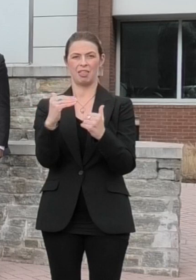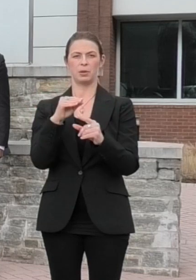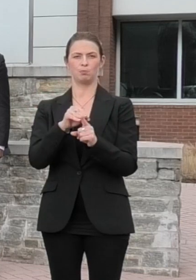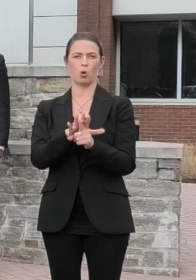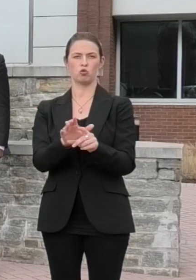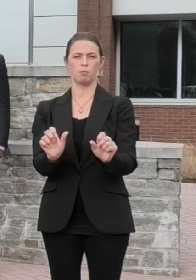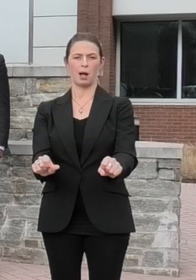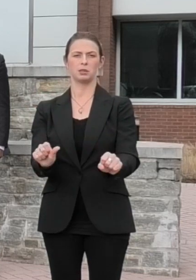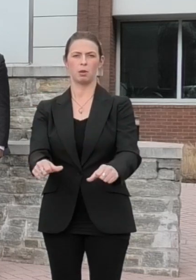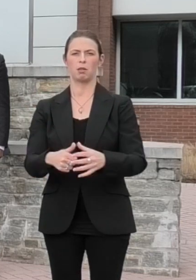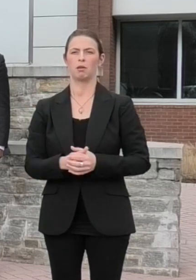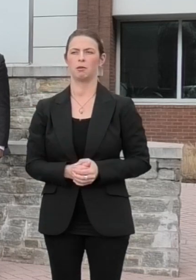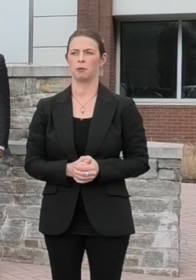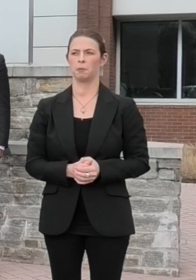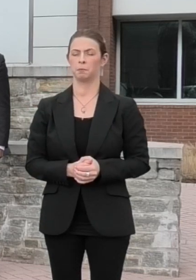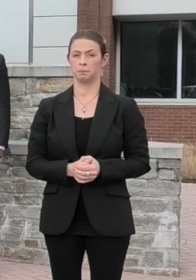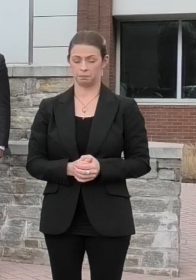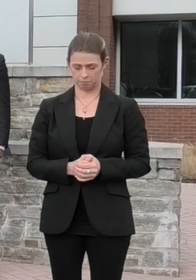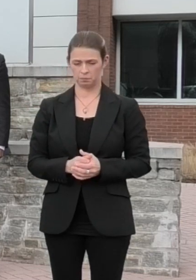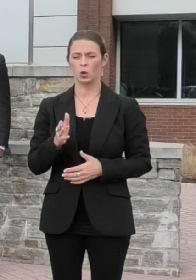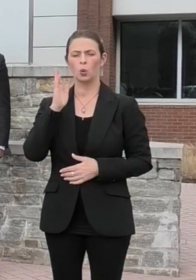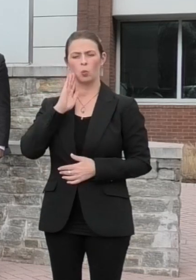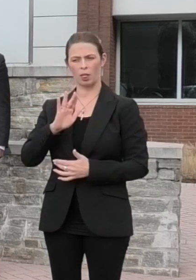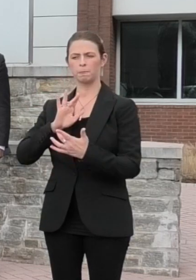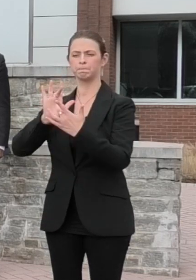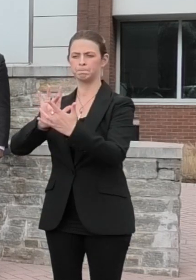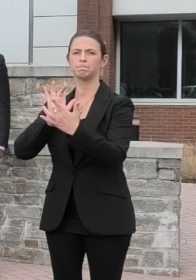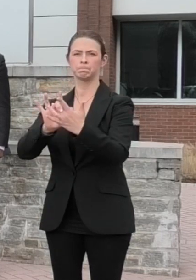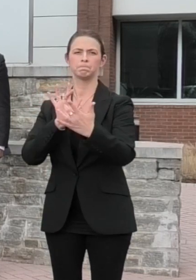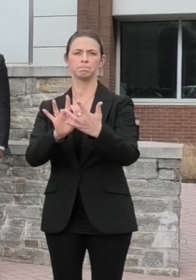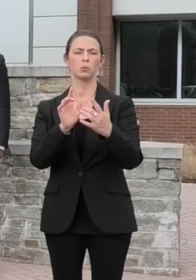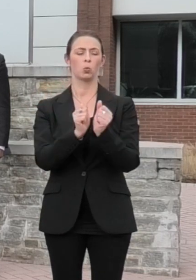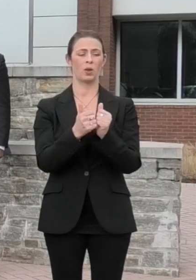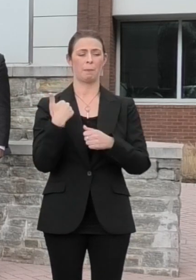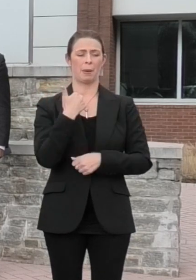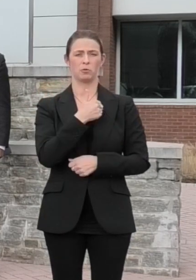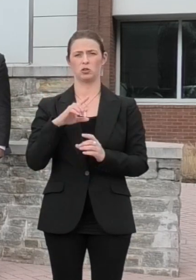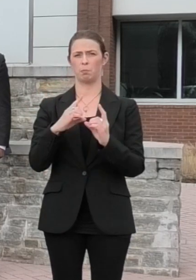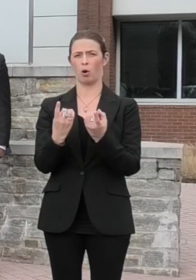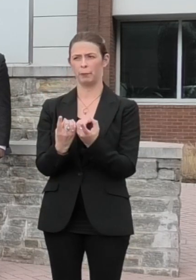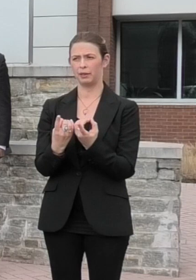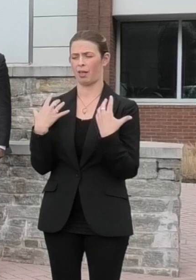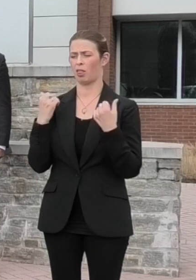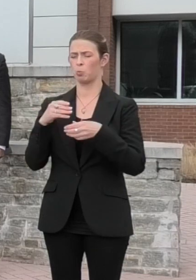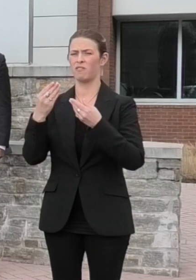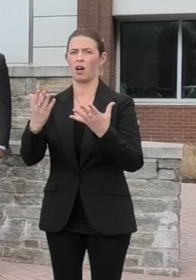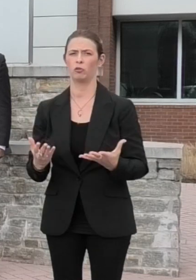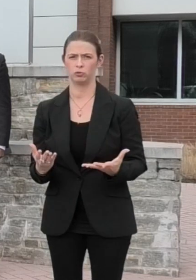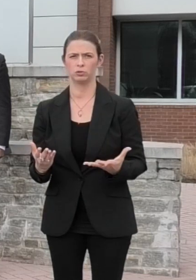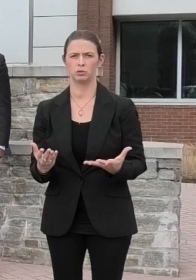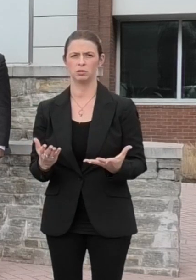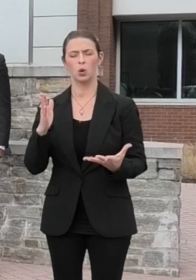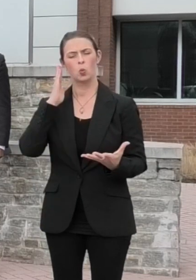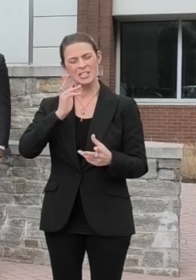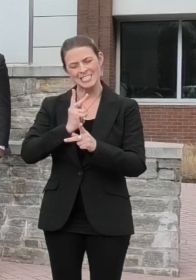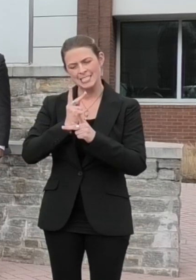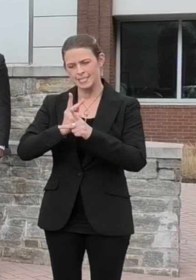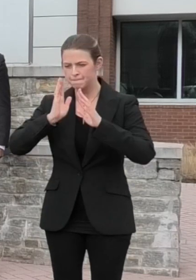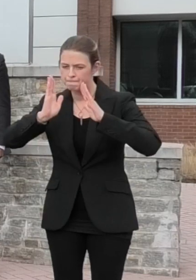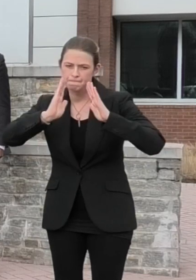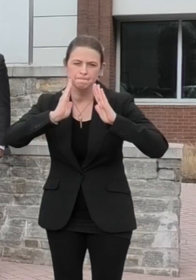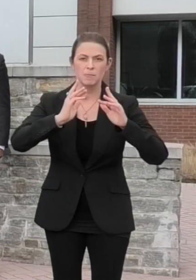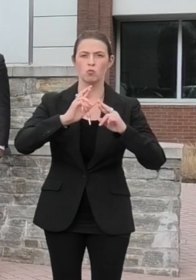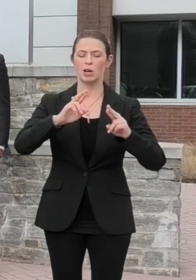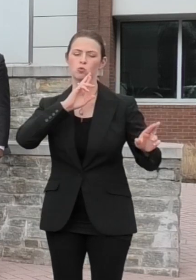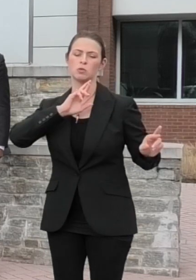continues to maintain constant contact with our health providers, our partners, and members of the department. We will remain vigilant and ready to respond to